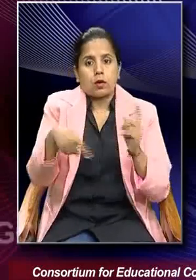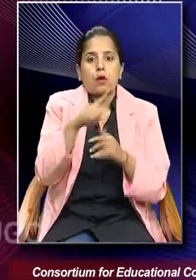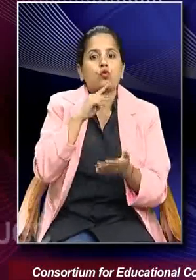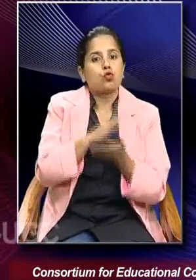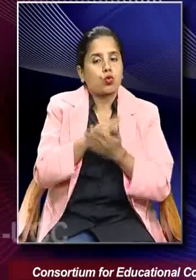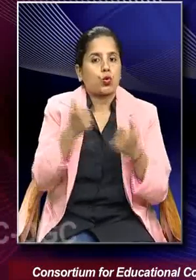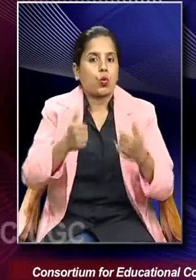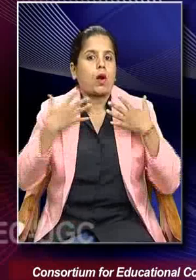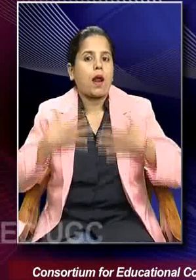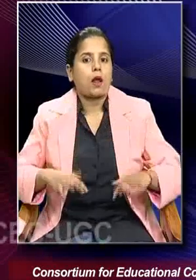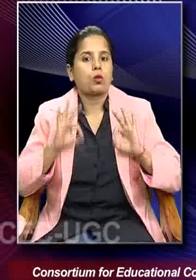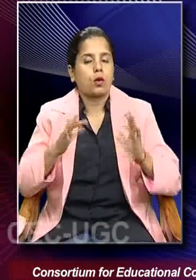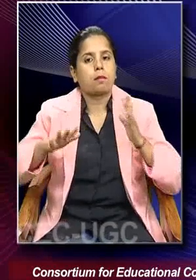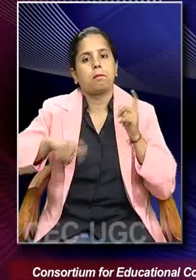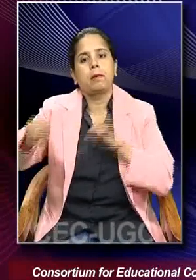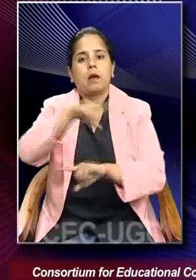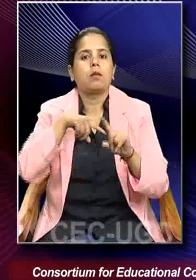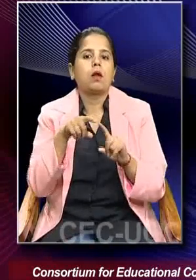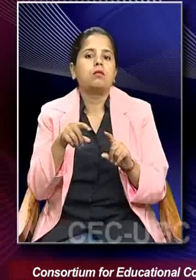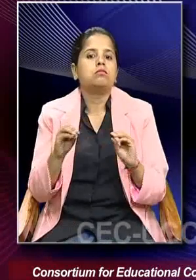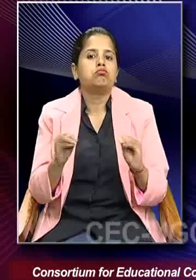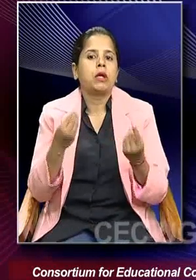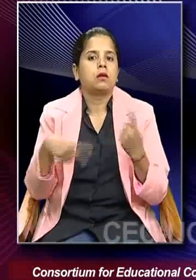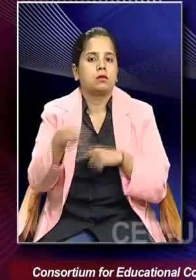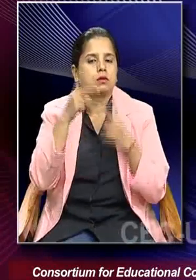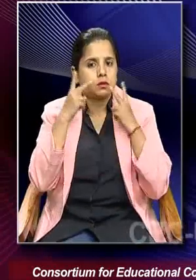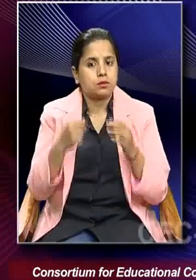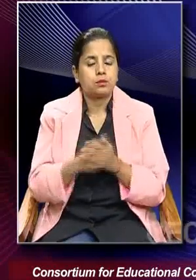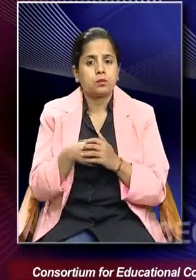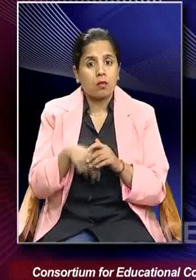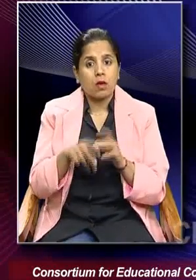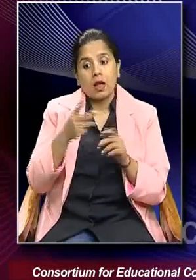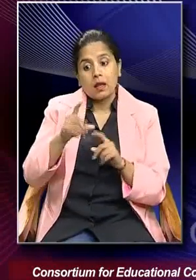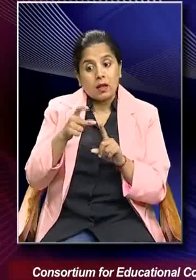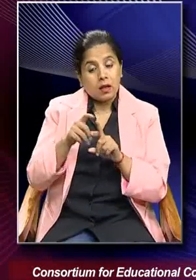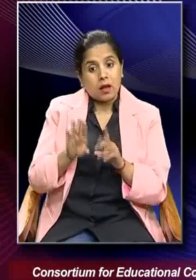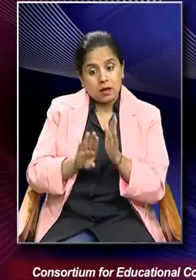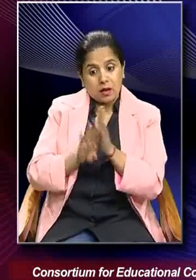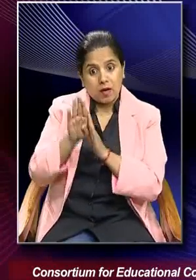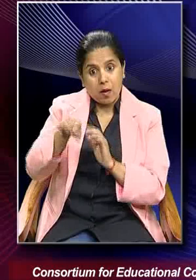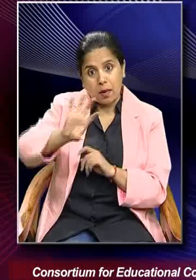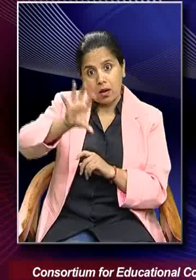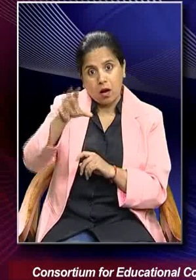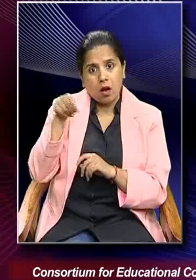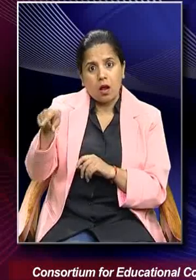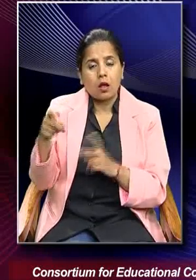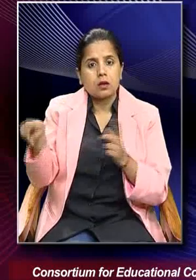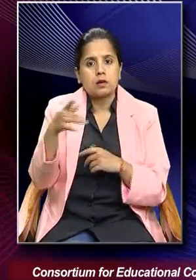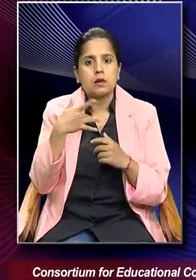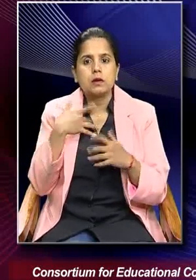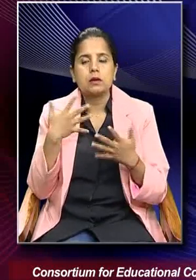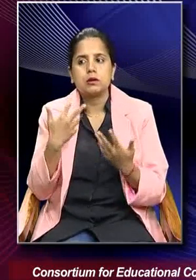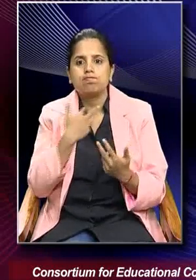health and well-being among everyone. Developing countries are trapped trapped because